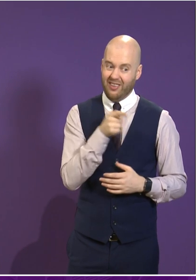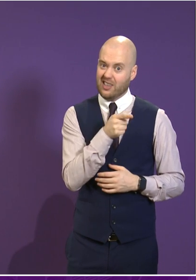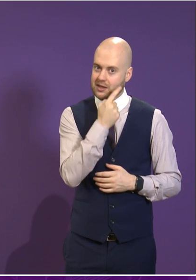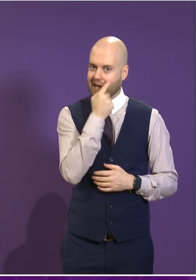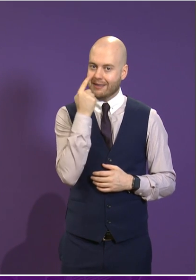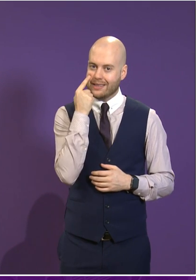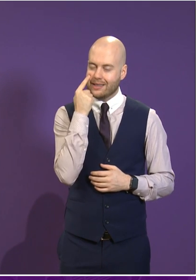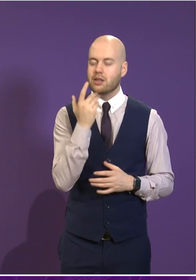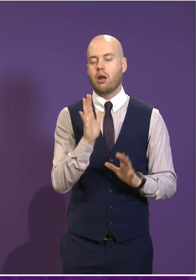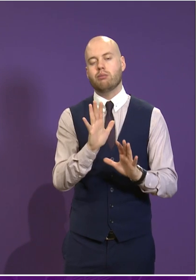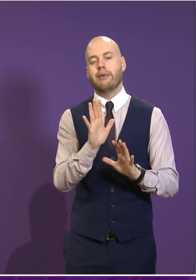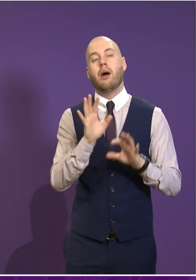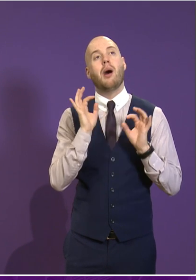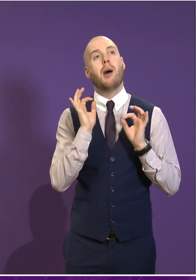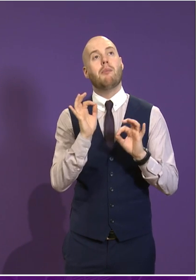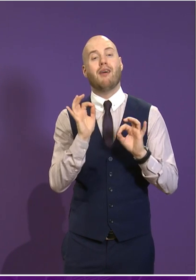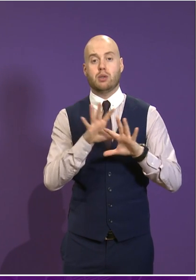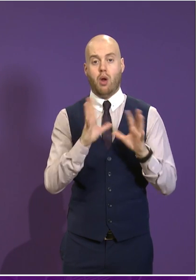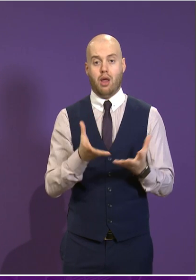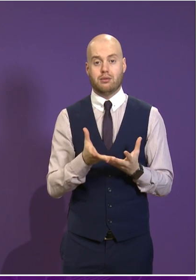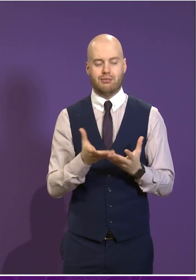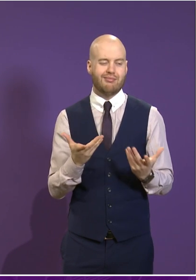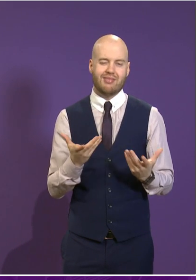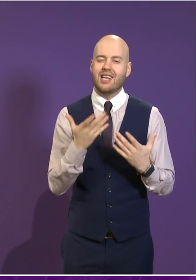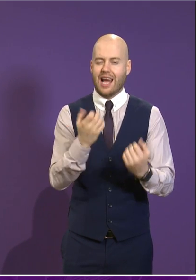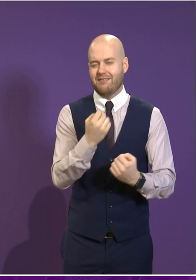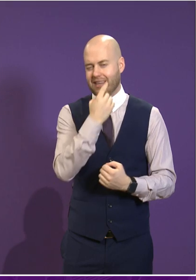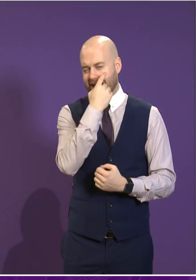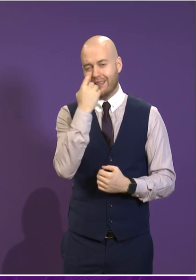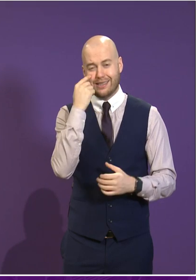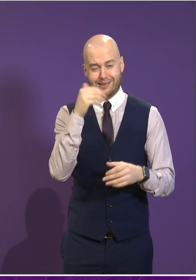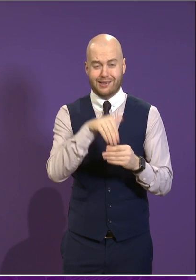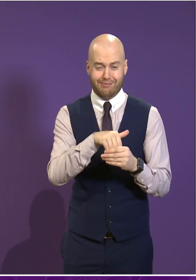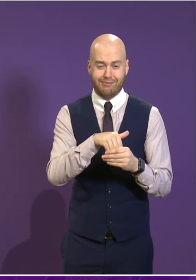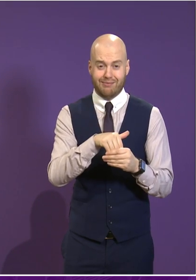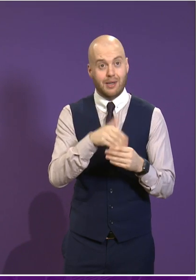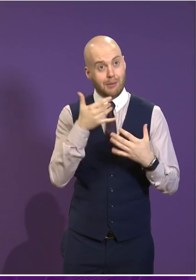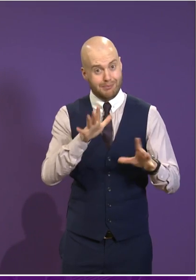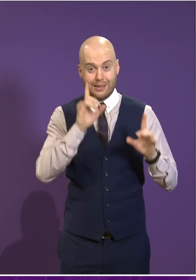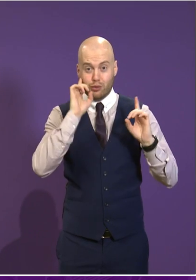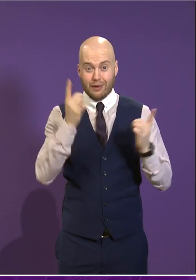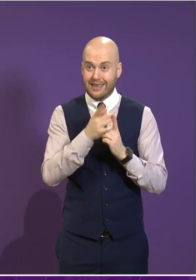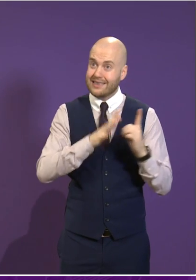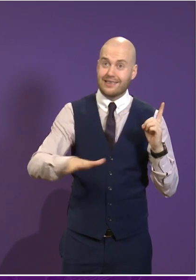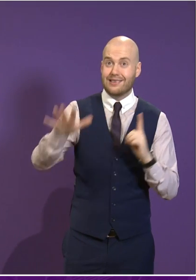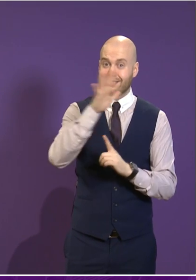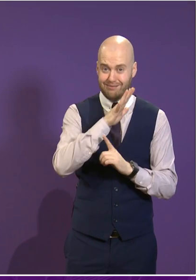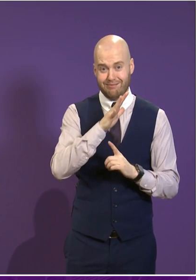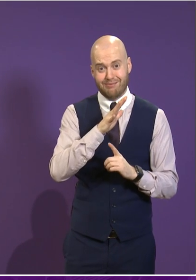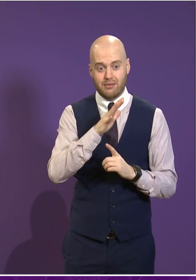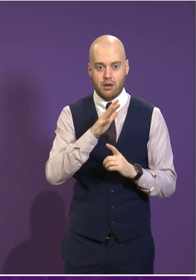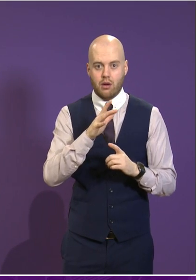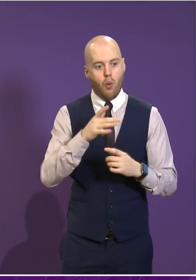in the perfect world, there is evidence that that works in, and often institutions have done it for their own entrance so that they